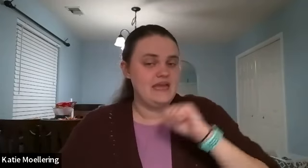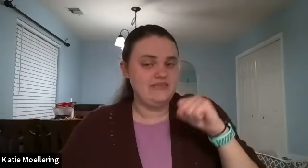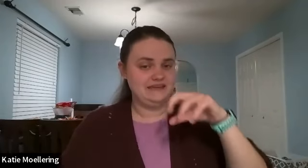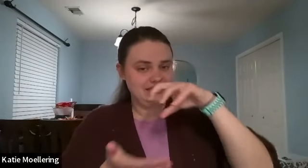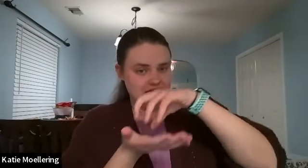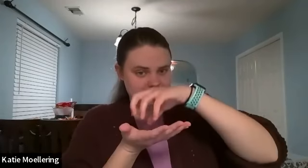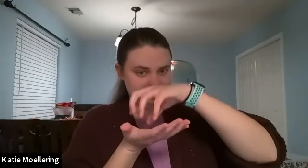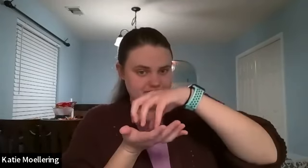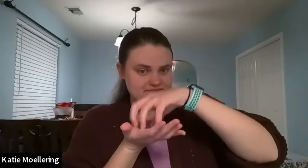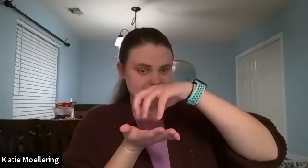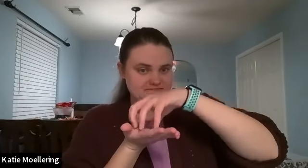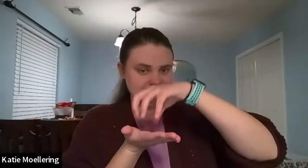And then cake.